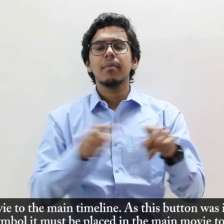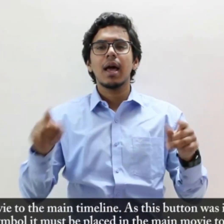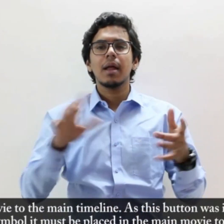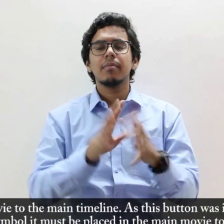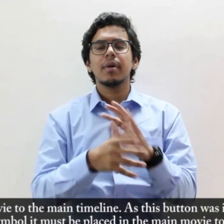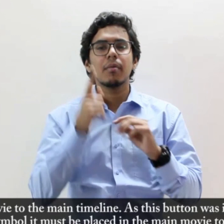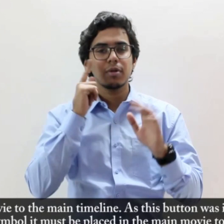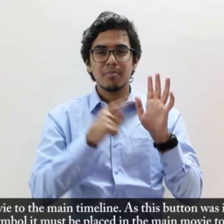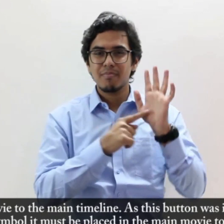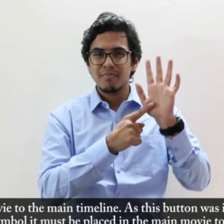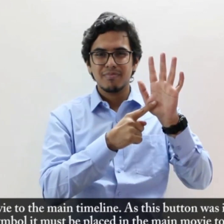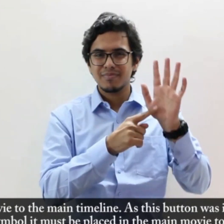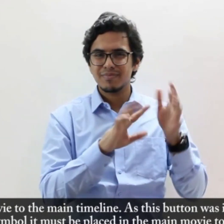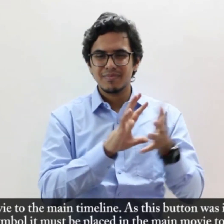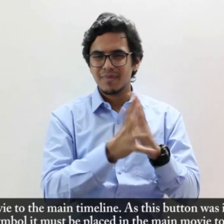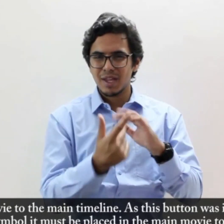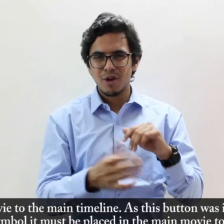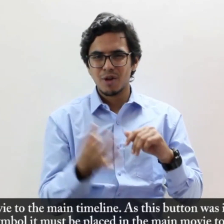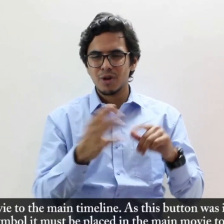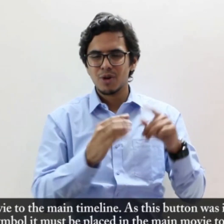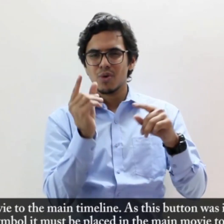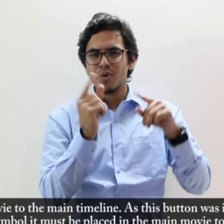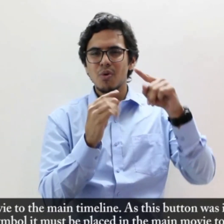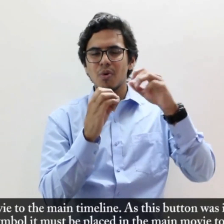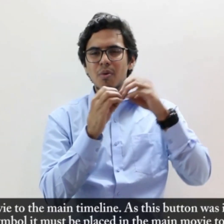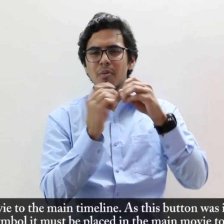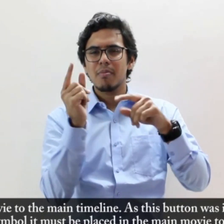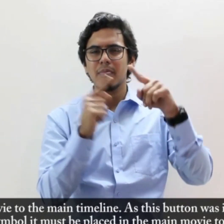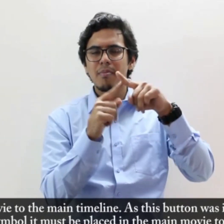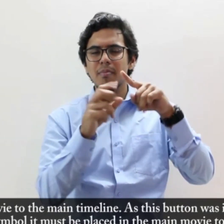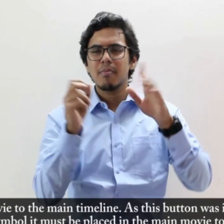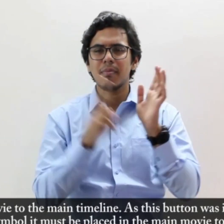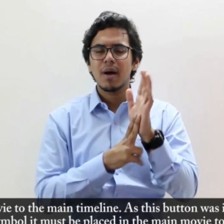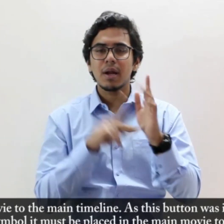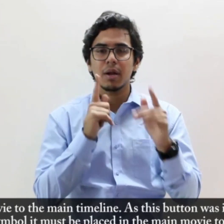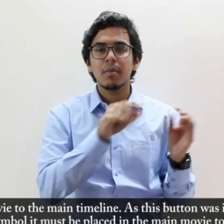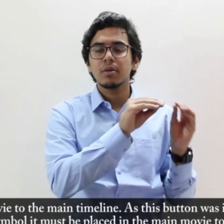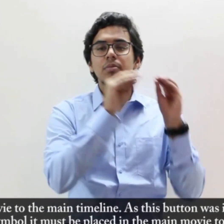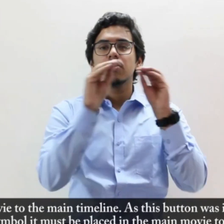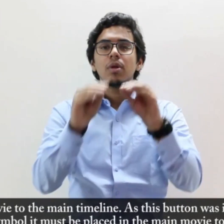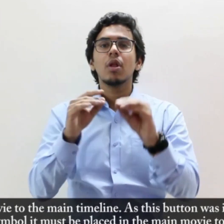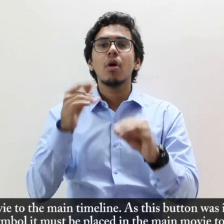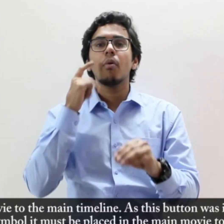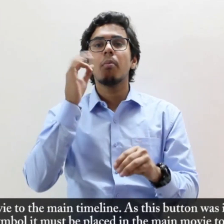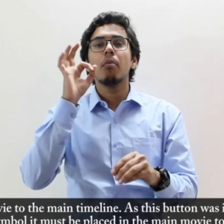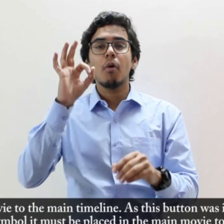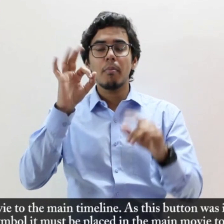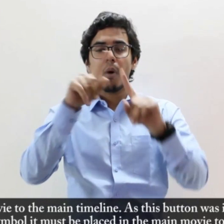inserted as a new symbol, it must be placed in the main movie to work.